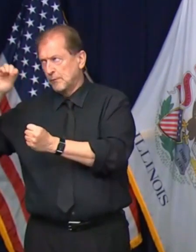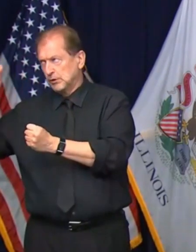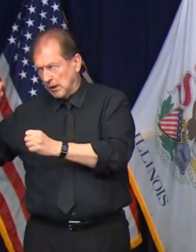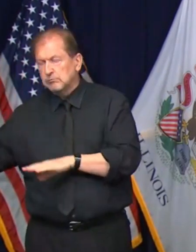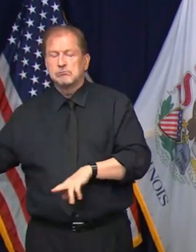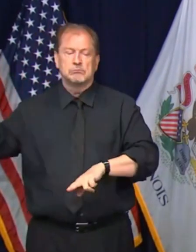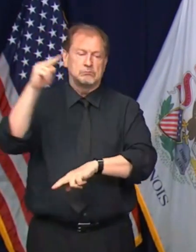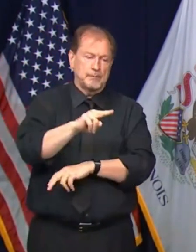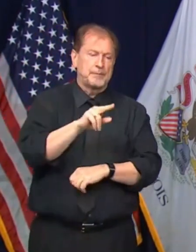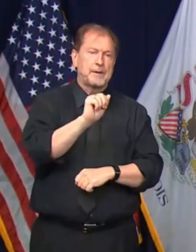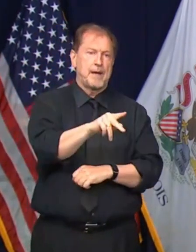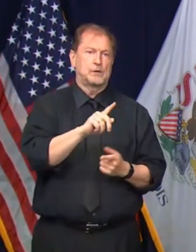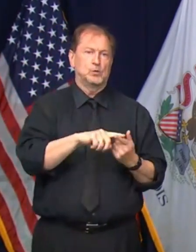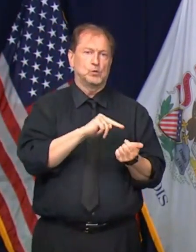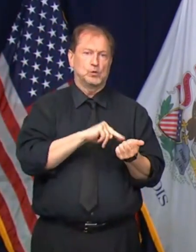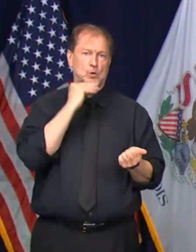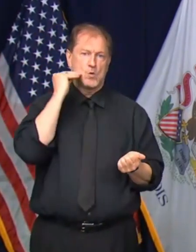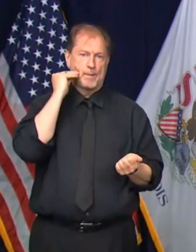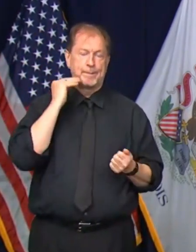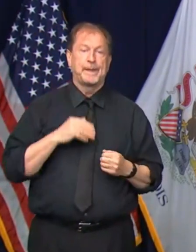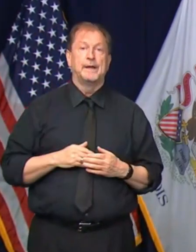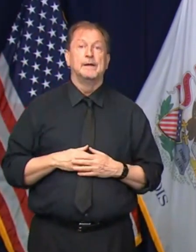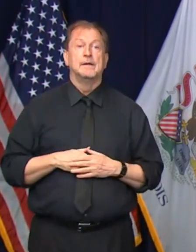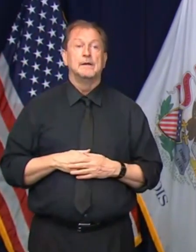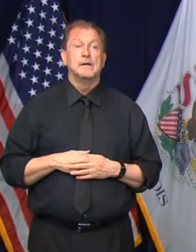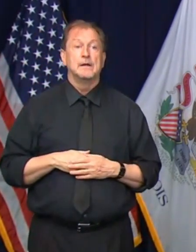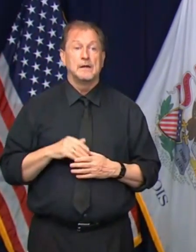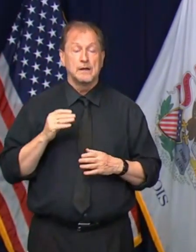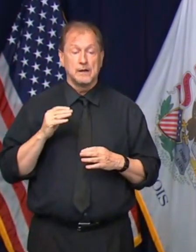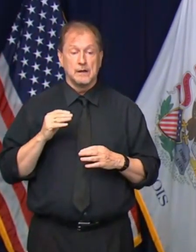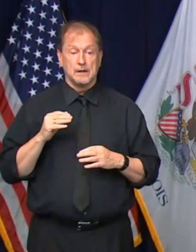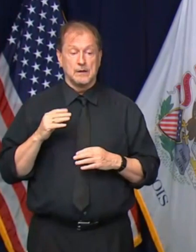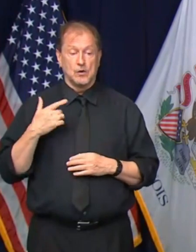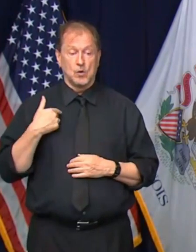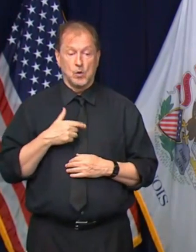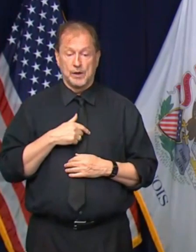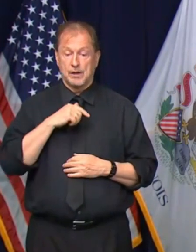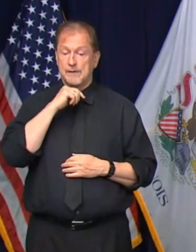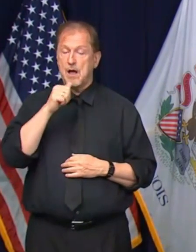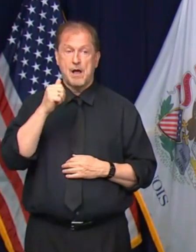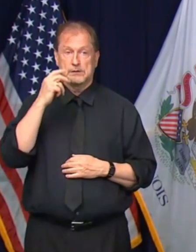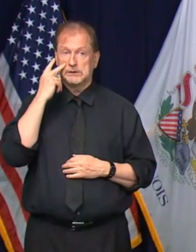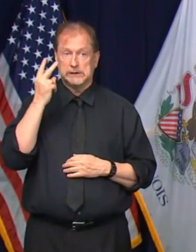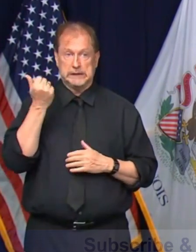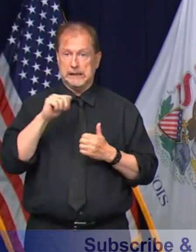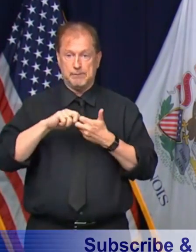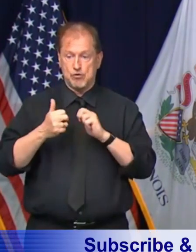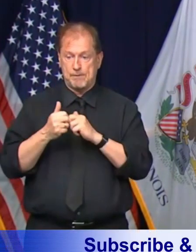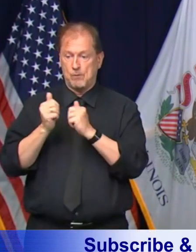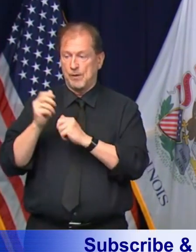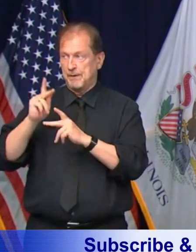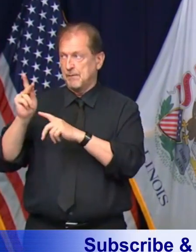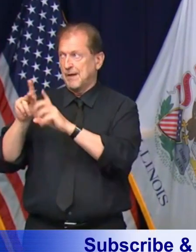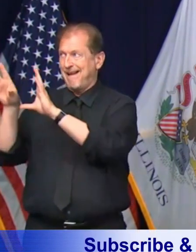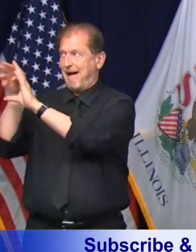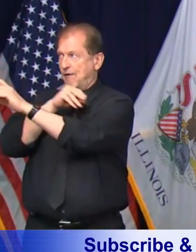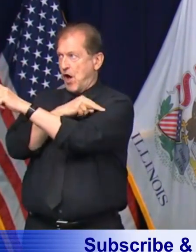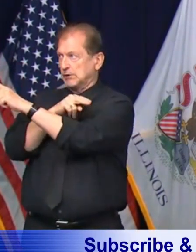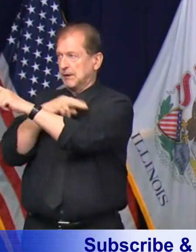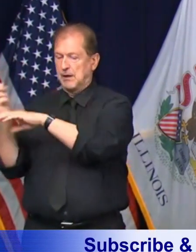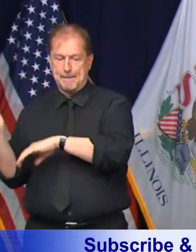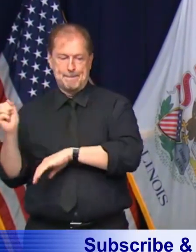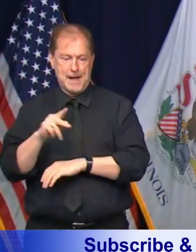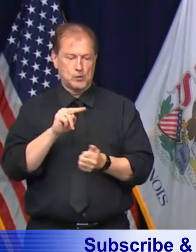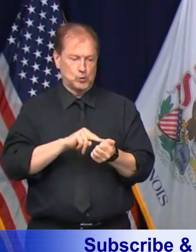People have already come out of the hospital and gone home, and we have not seen transmission from somebody who has come out of the hospital